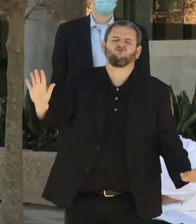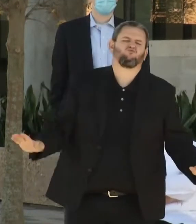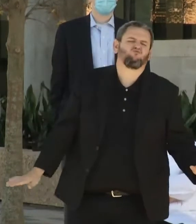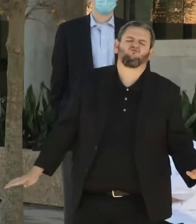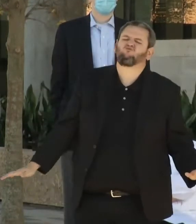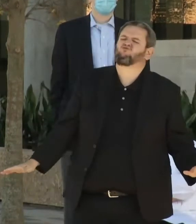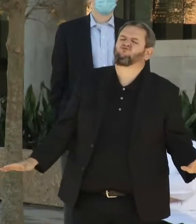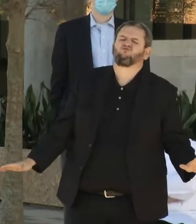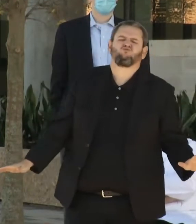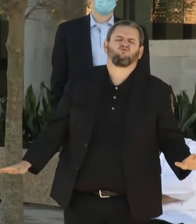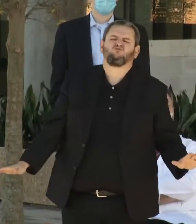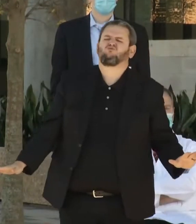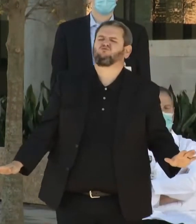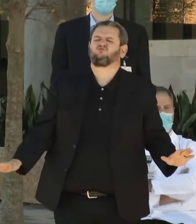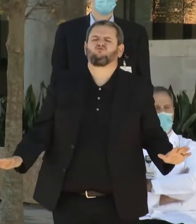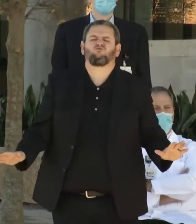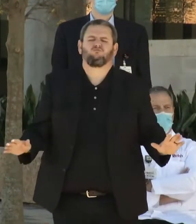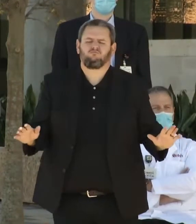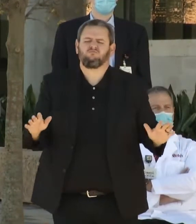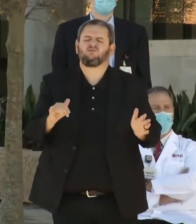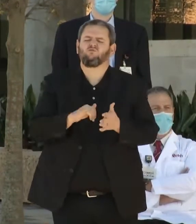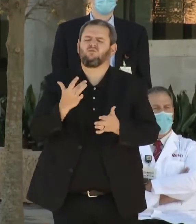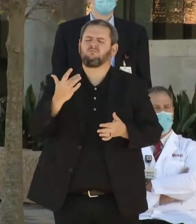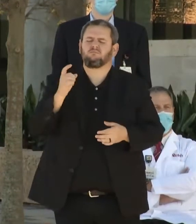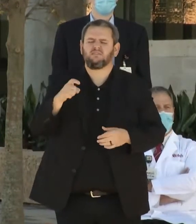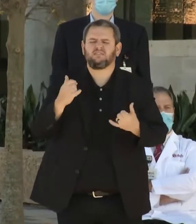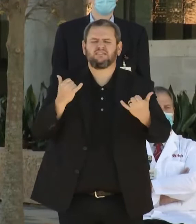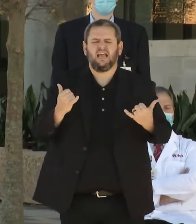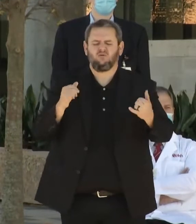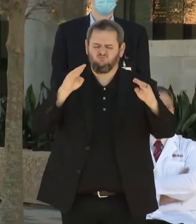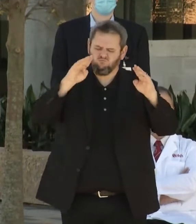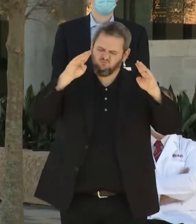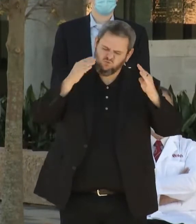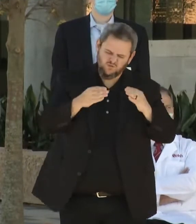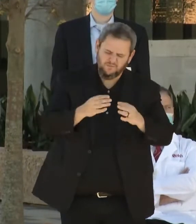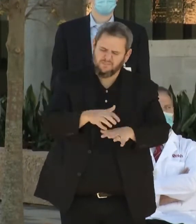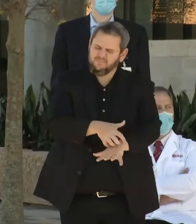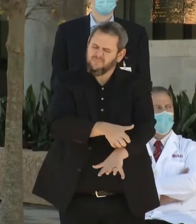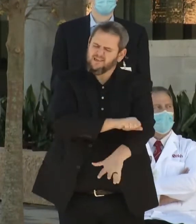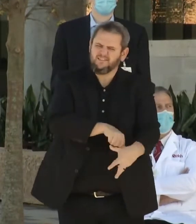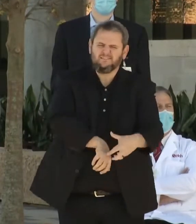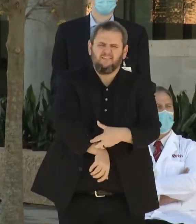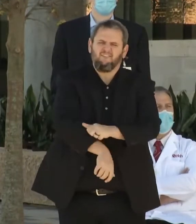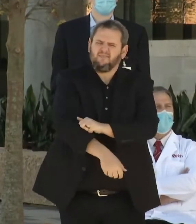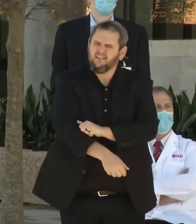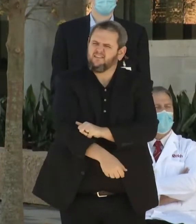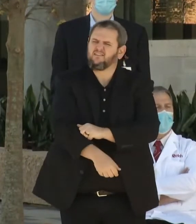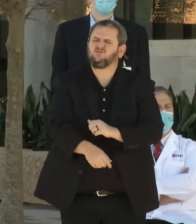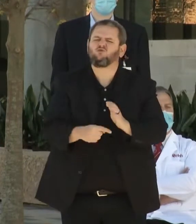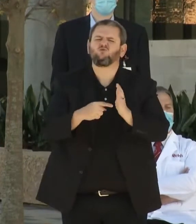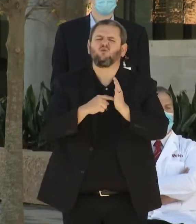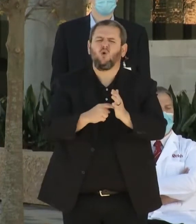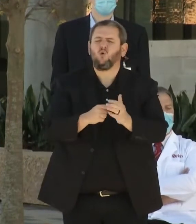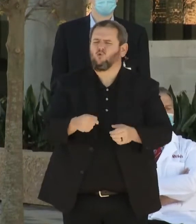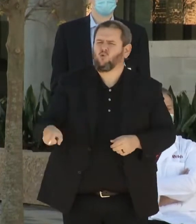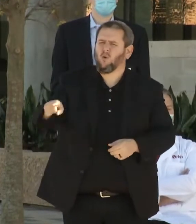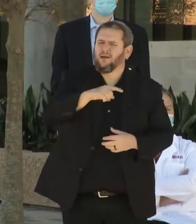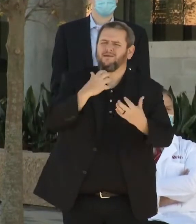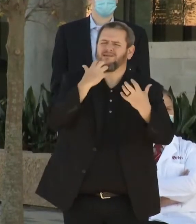citizens, as Oklahomans who care about each other, to contribute, to